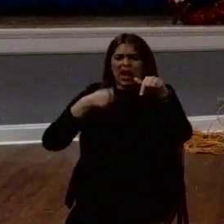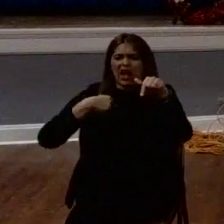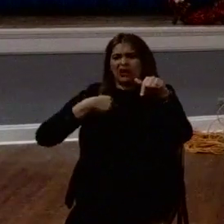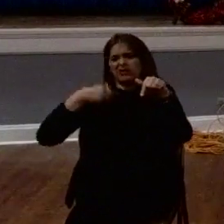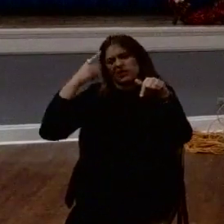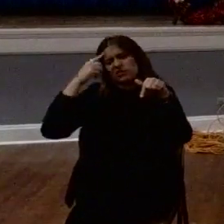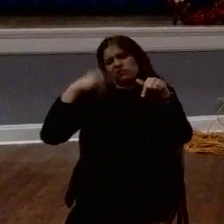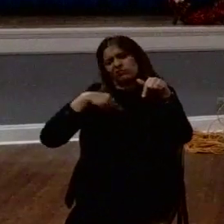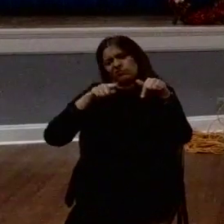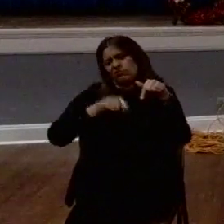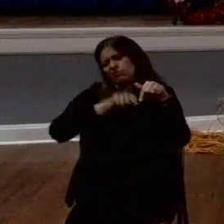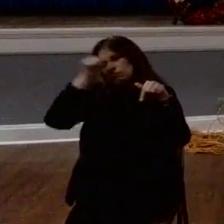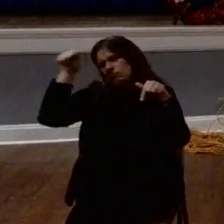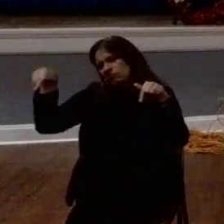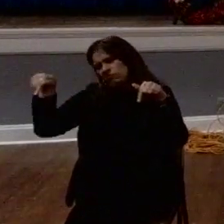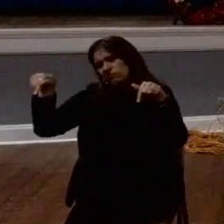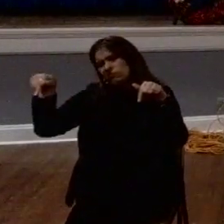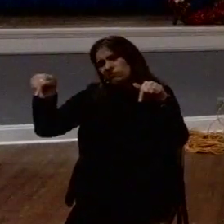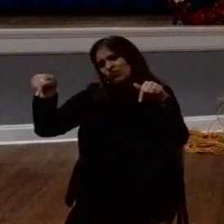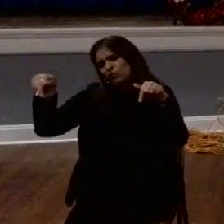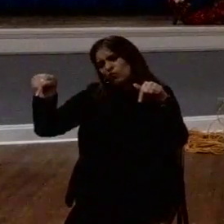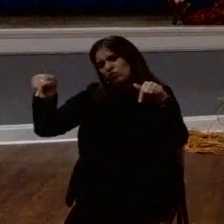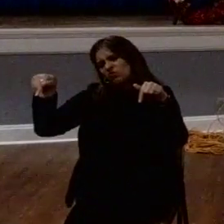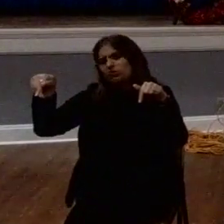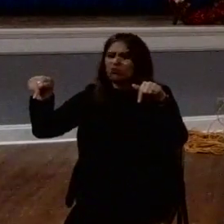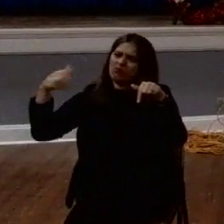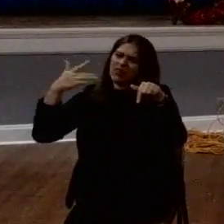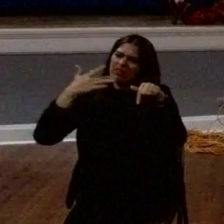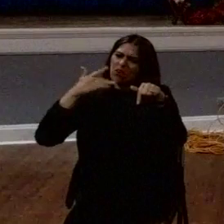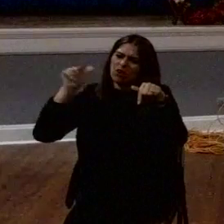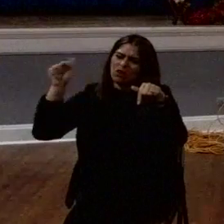side somehow. Because